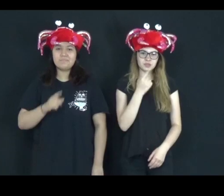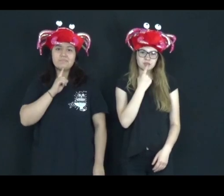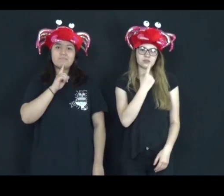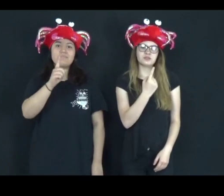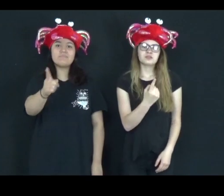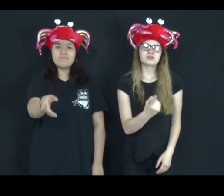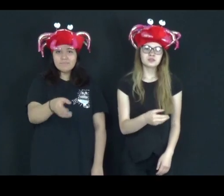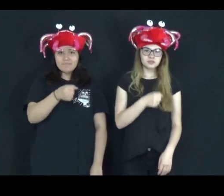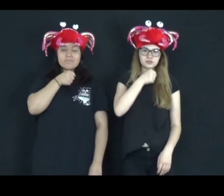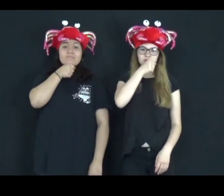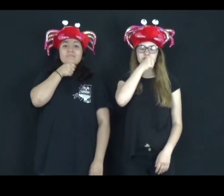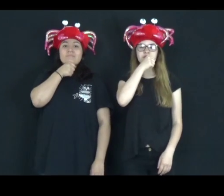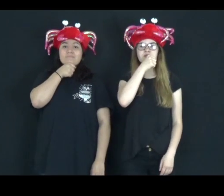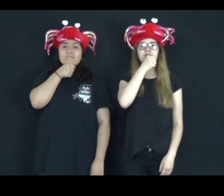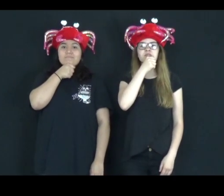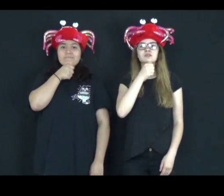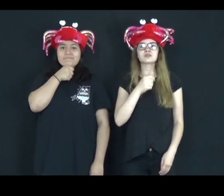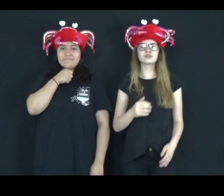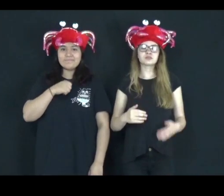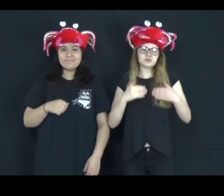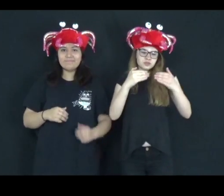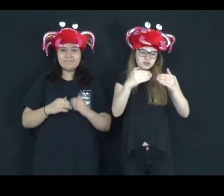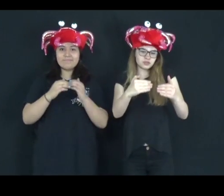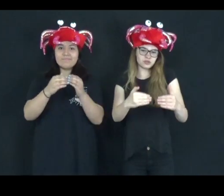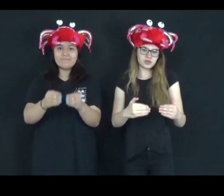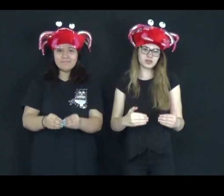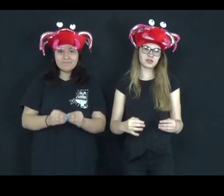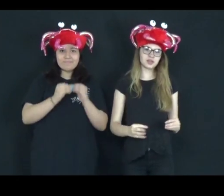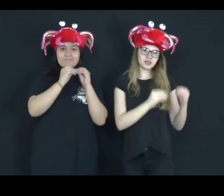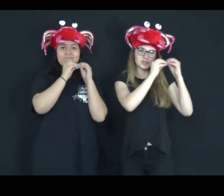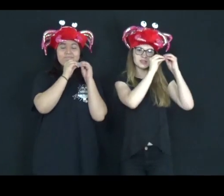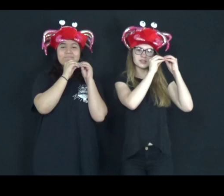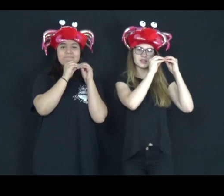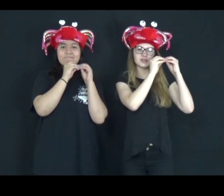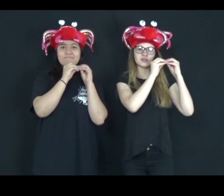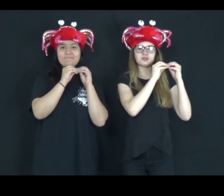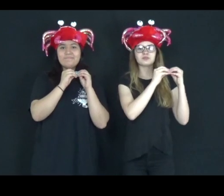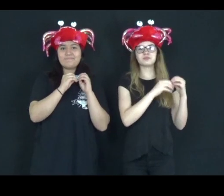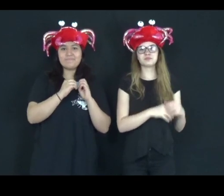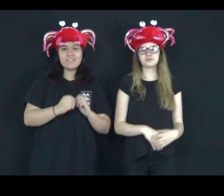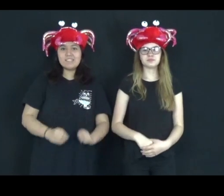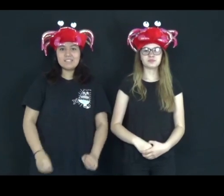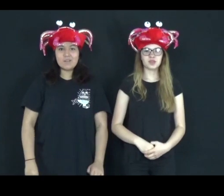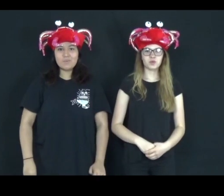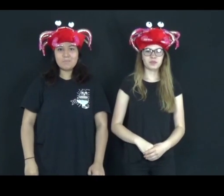You don't take a word, not a single word. Go on and kiss the girl. Sing with me